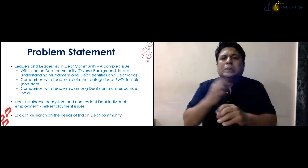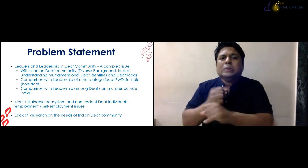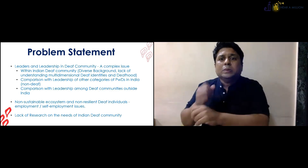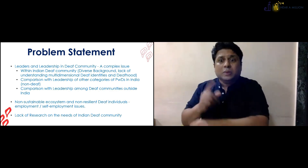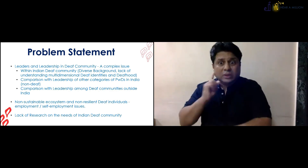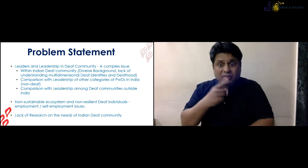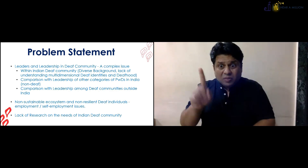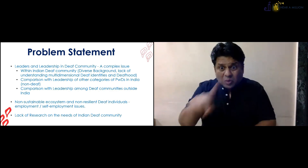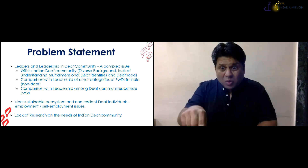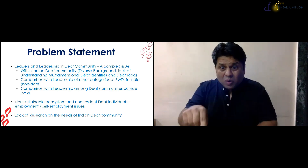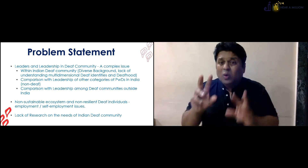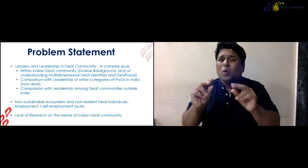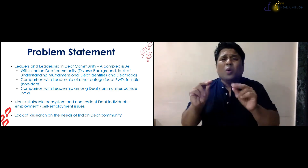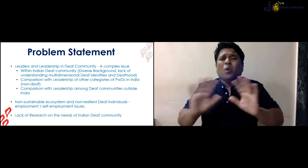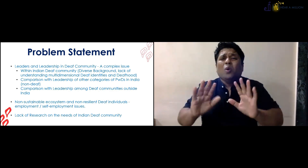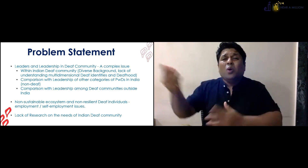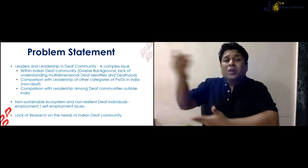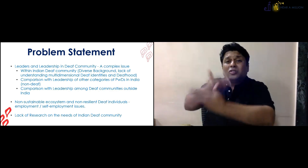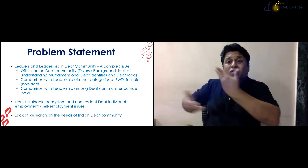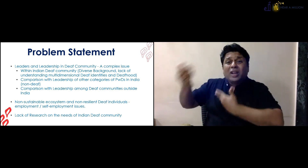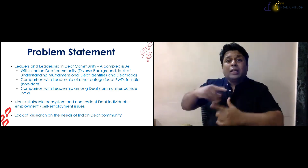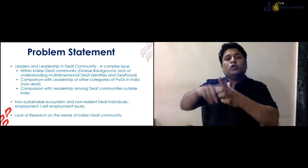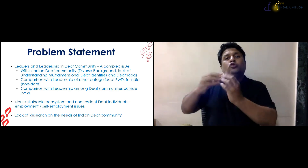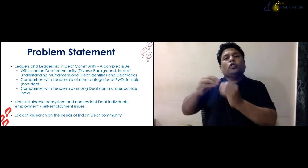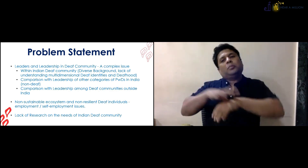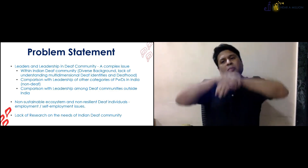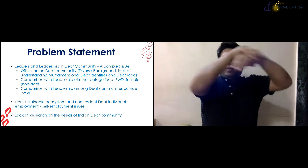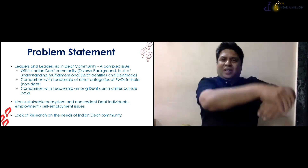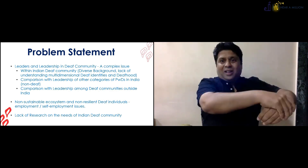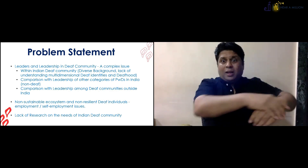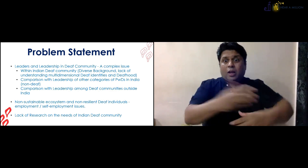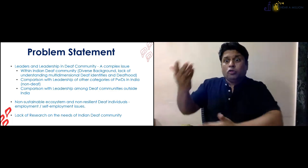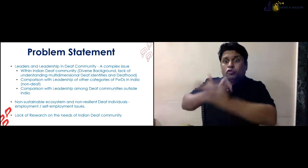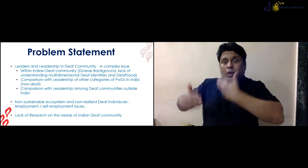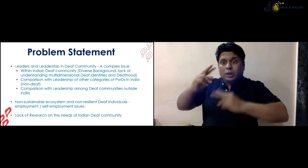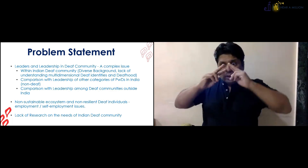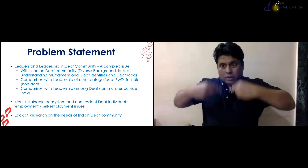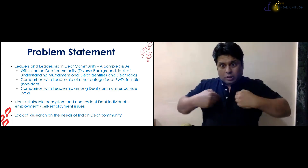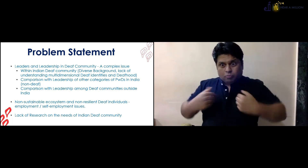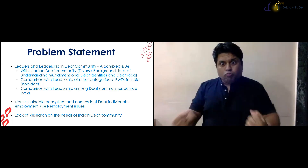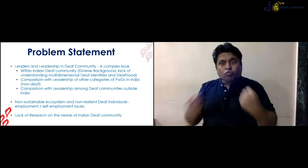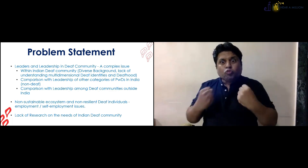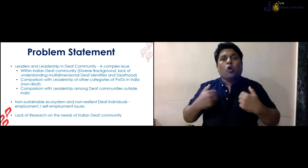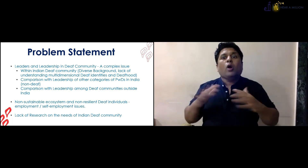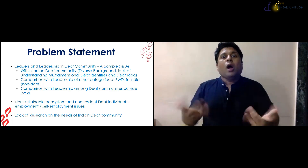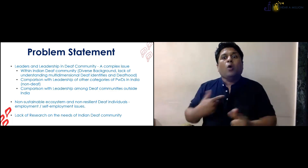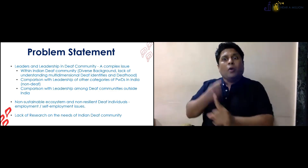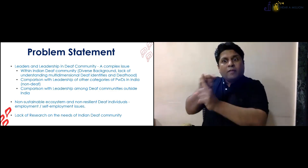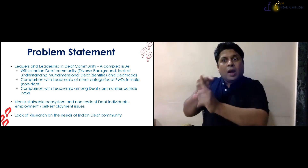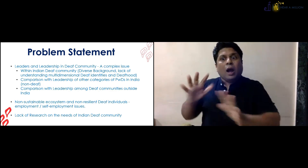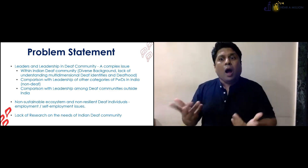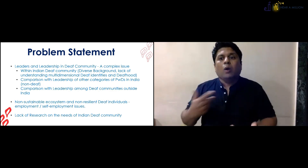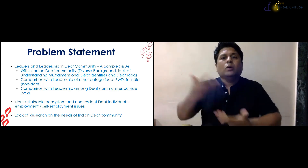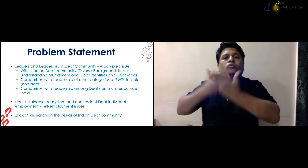another job, you fight for it. So it doesn't mean that you are wrong, to be honest. It's not like, okay, deaf person is wrong. See, if you are